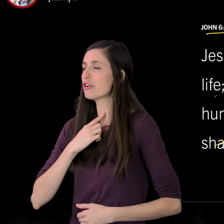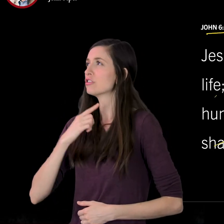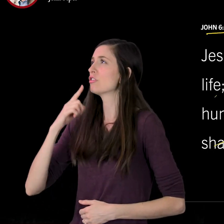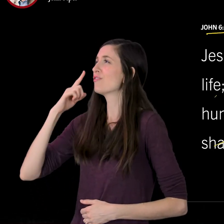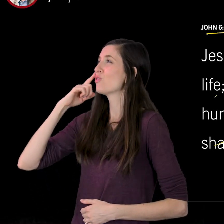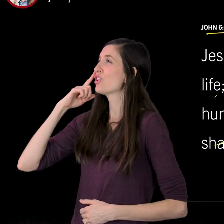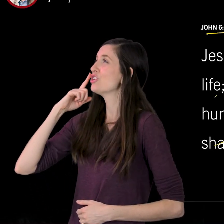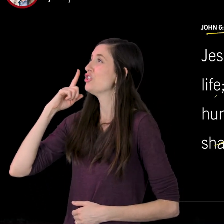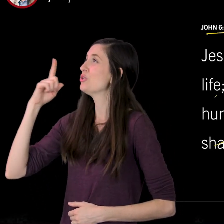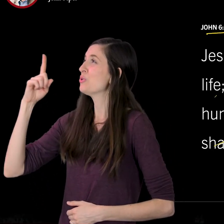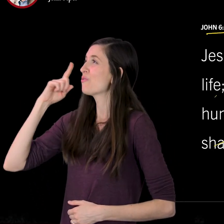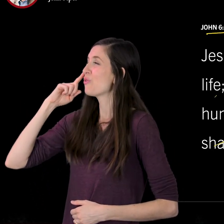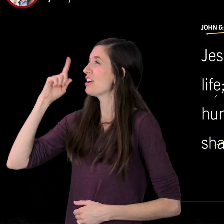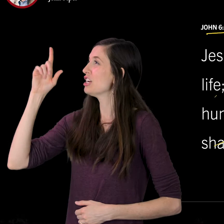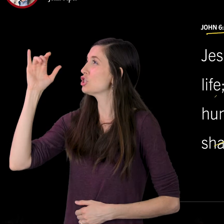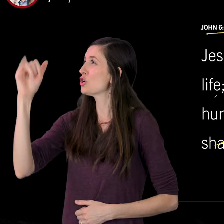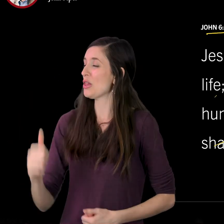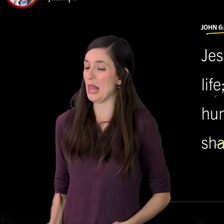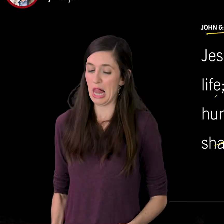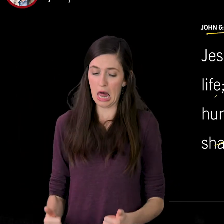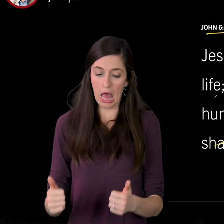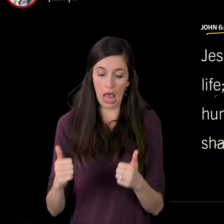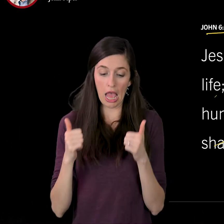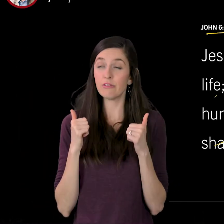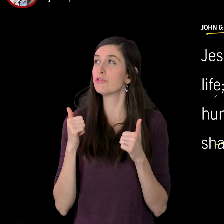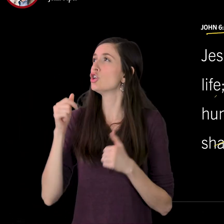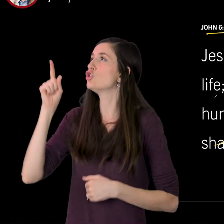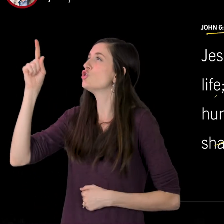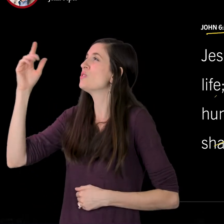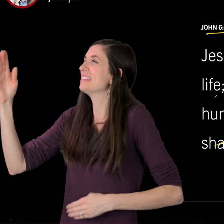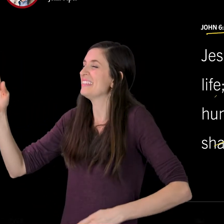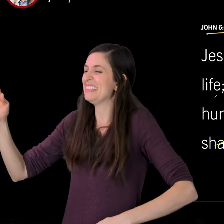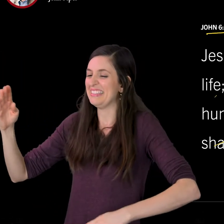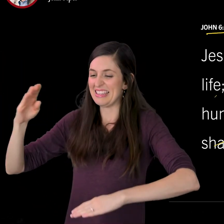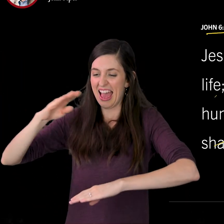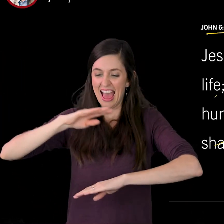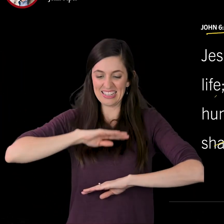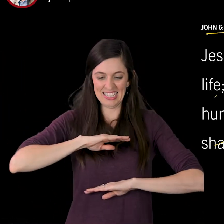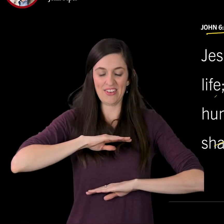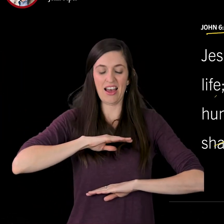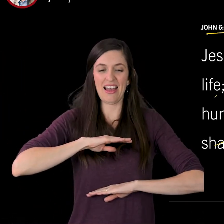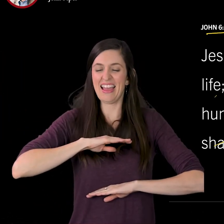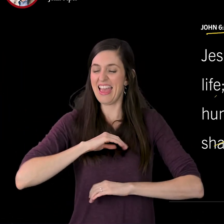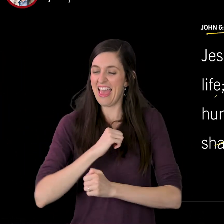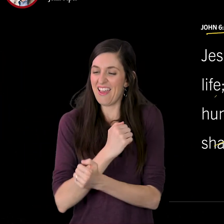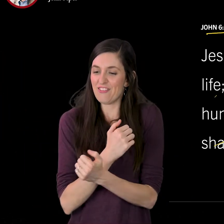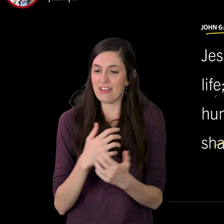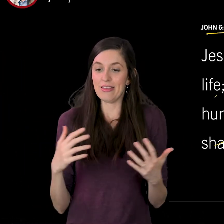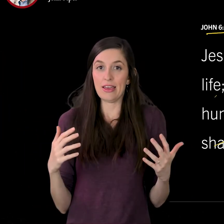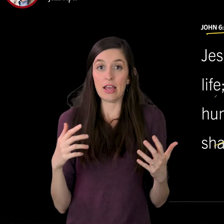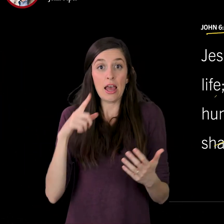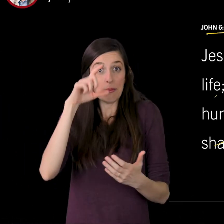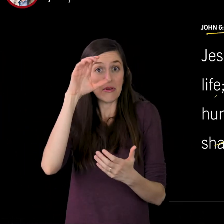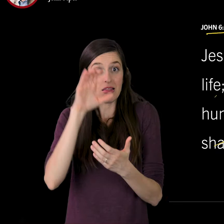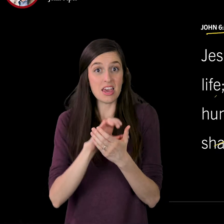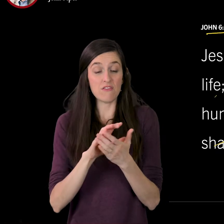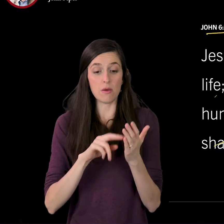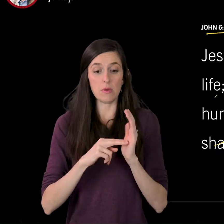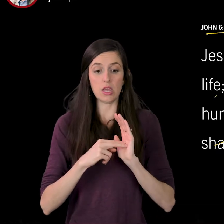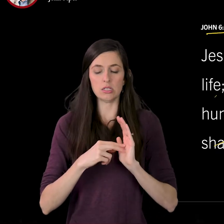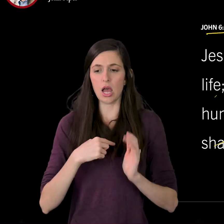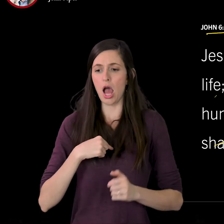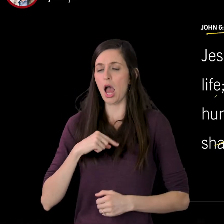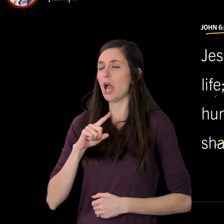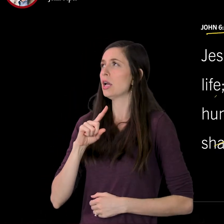for God and for eternal life are satisfied that's what belief is belief is coming to Jesus